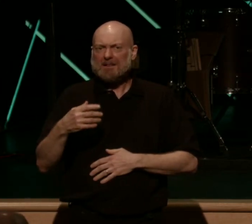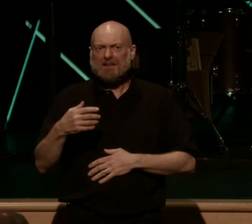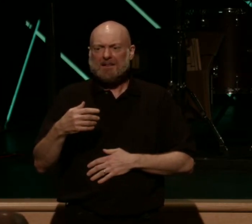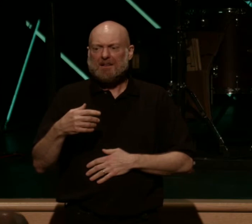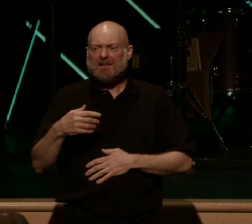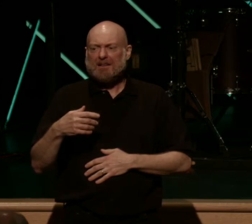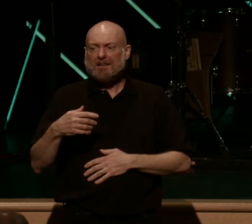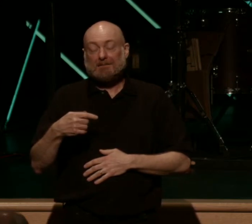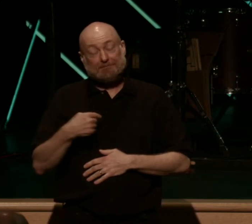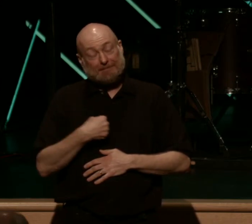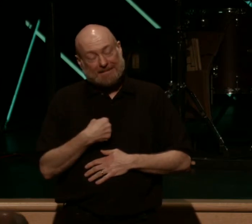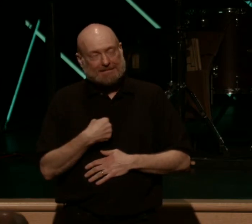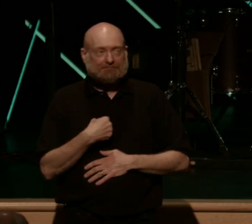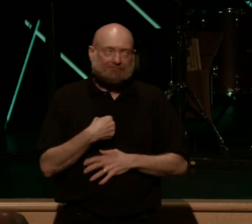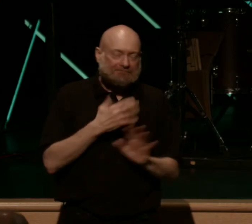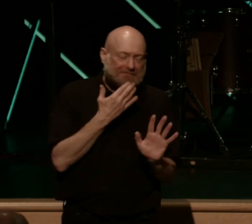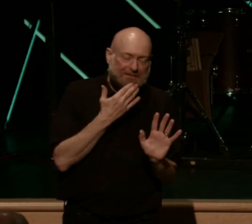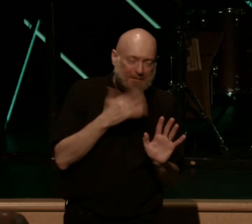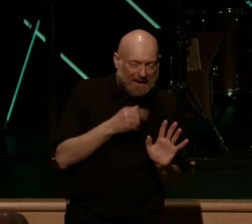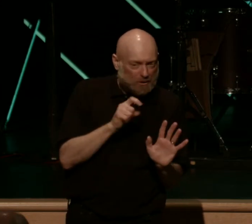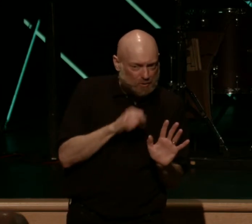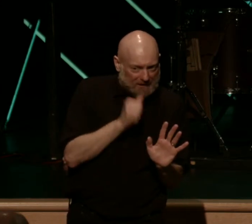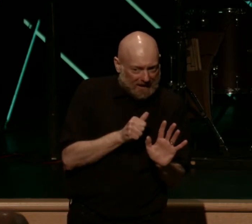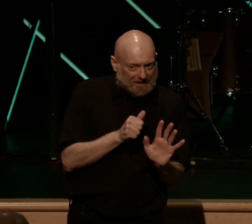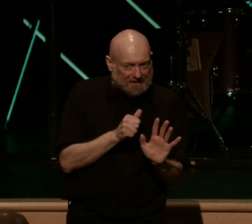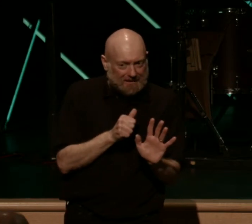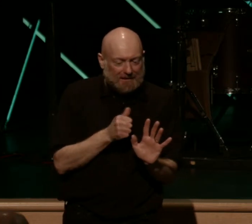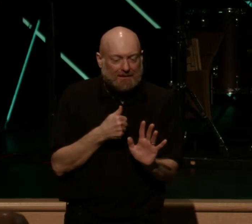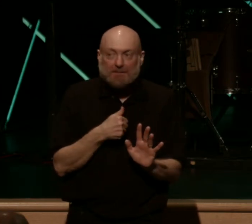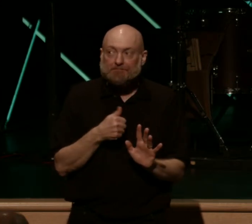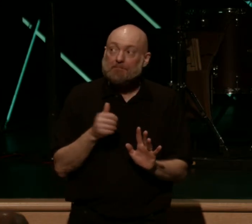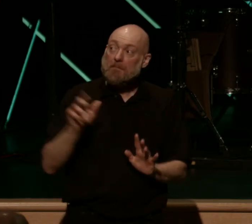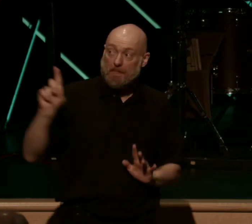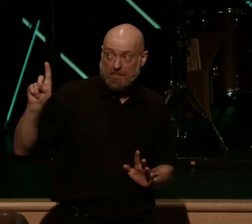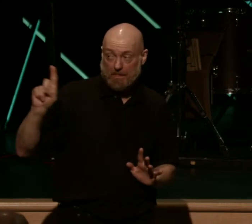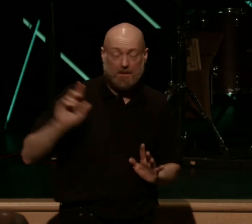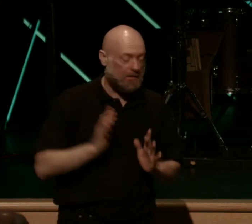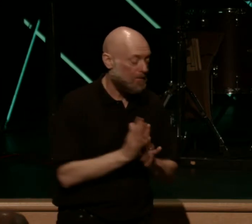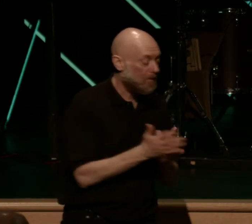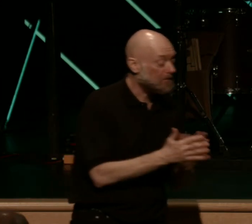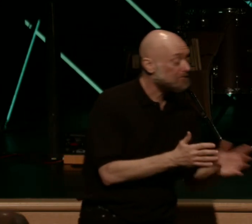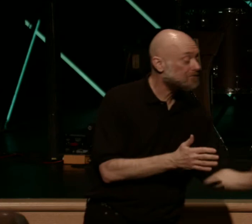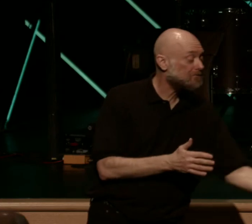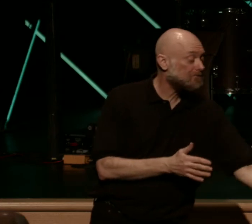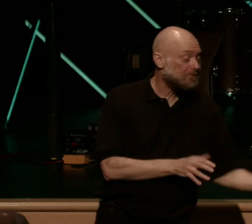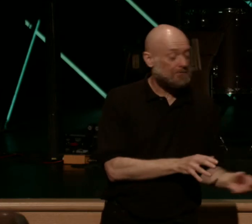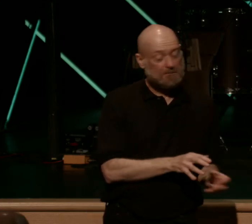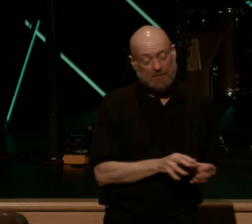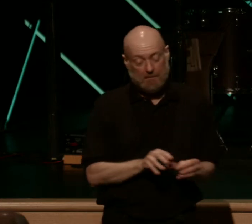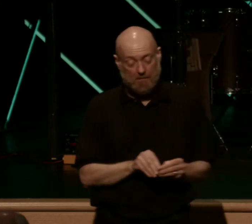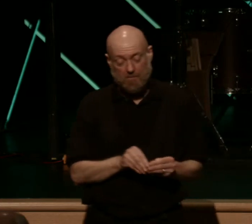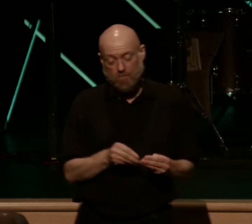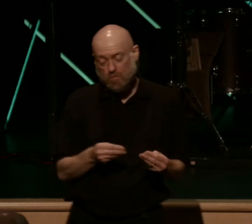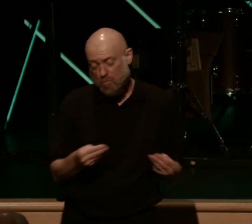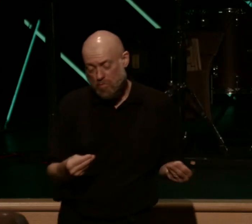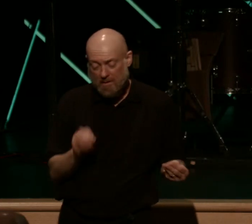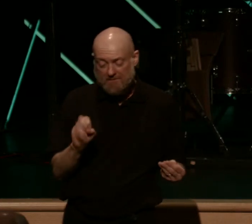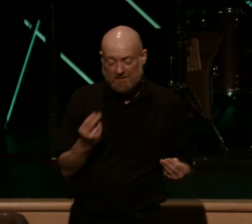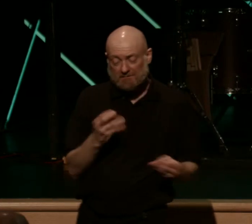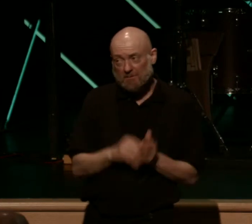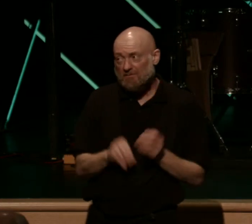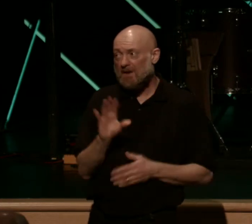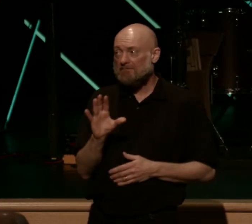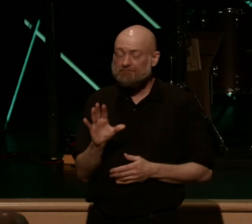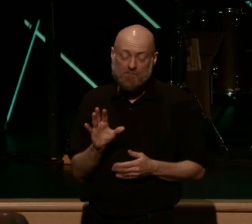this to my shame, okay? I went and got my Bible, very calmly, flipped to Ephesians chapter